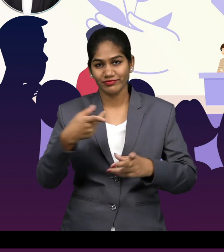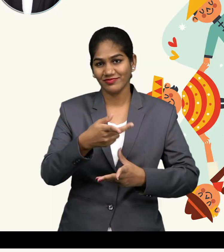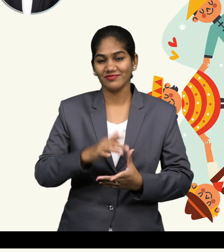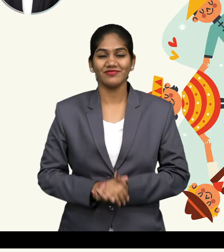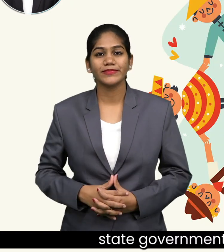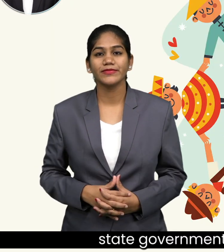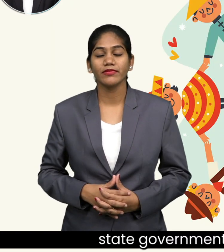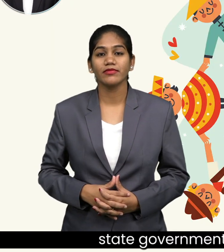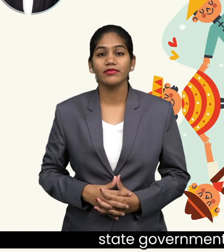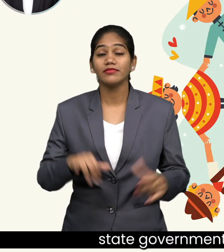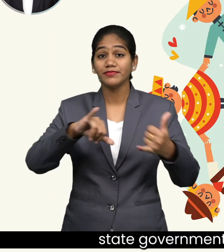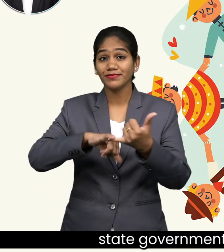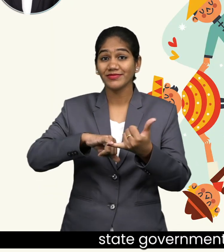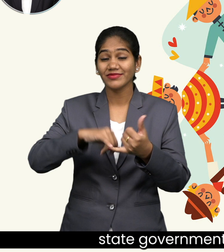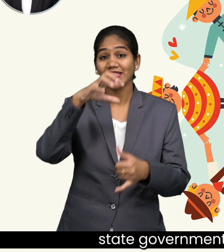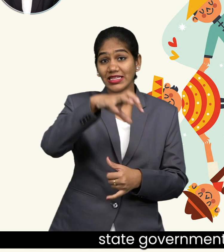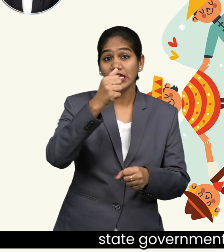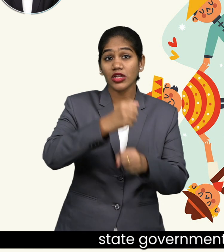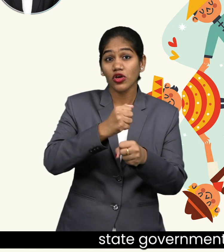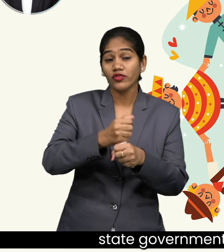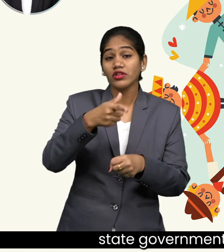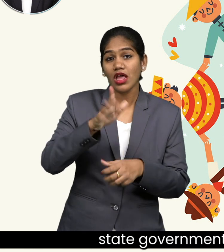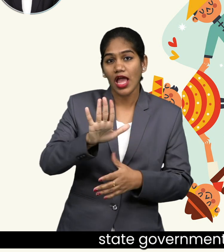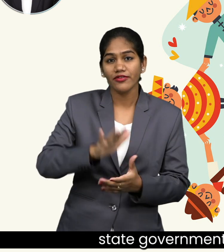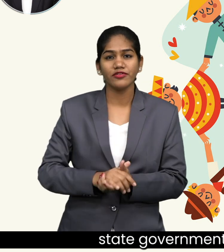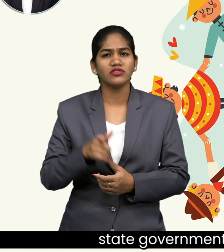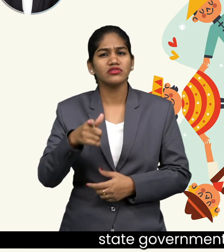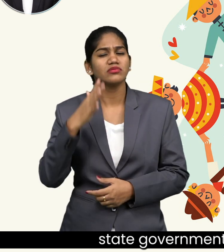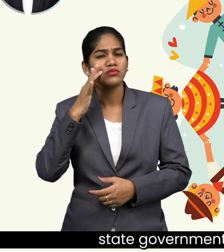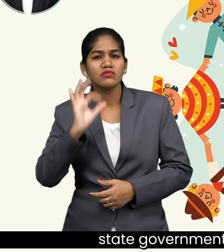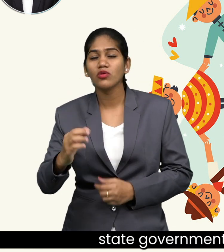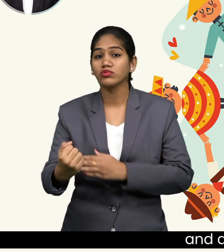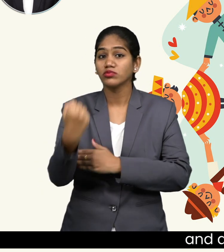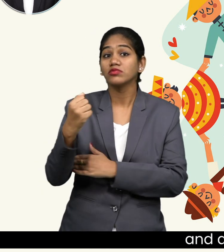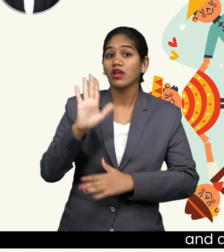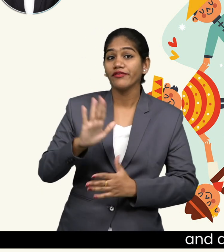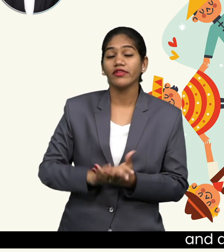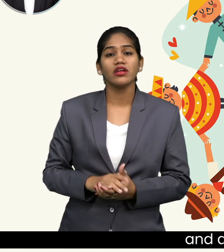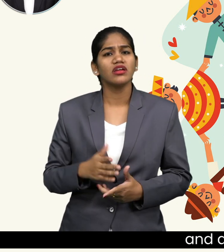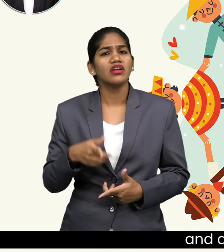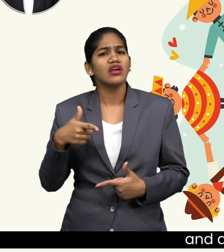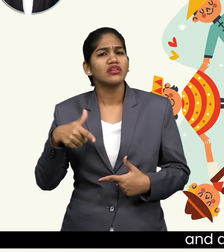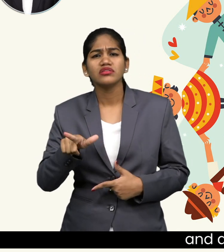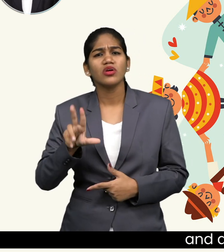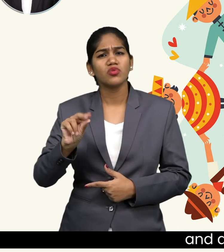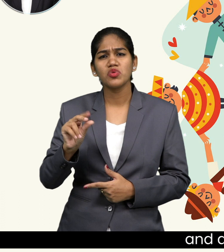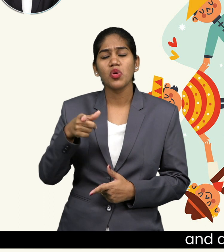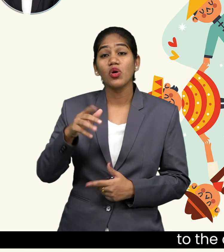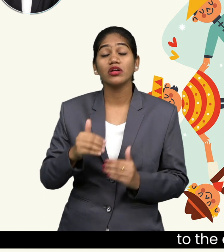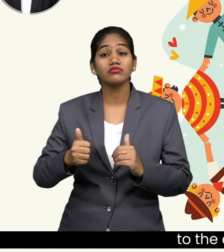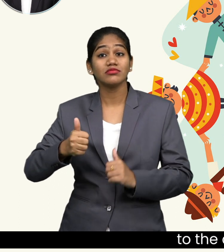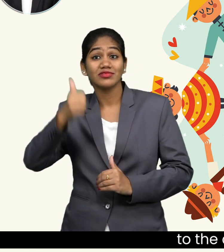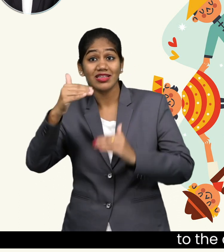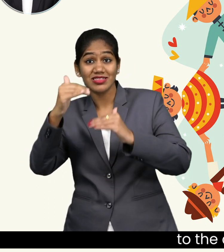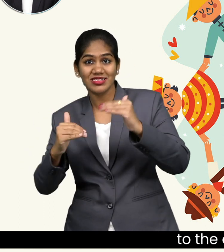This State governments possesses significant powers and are not subordinate